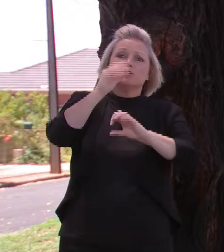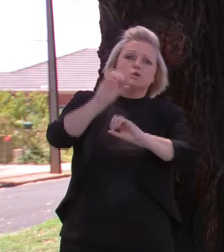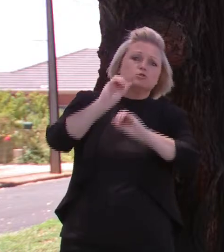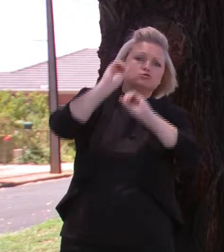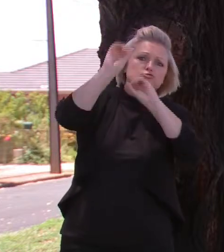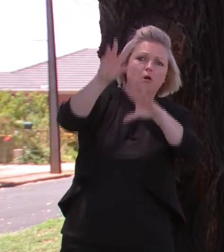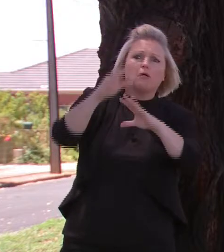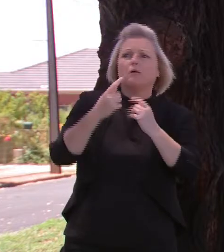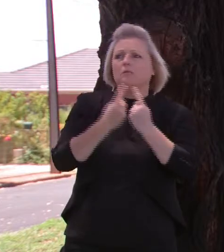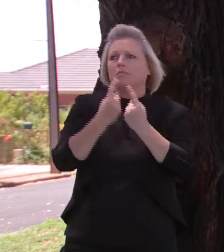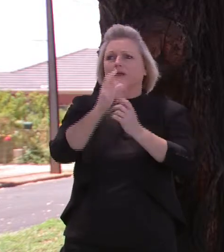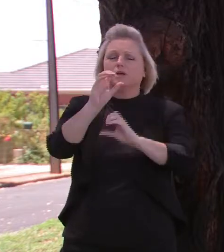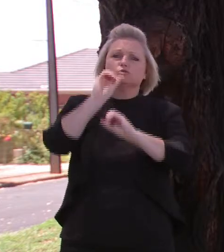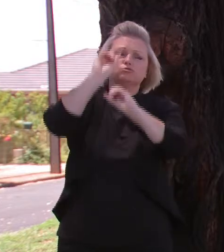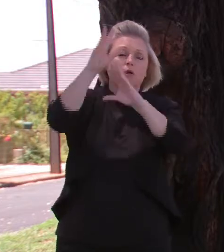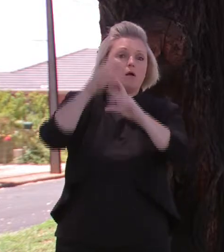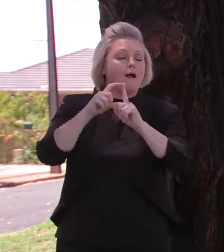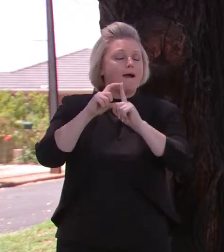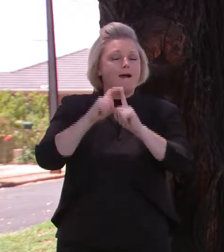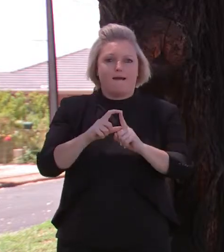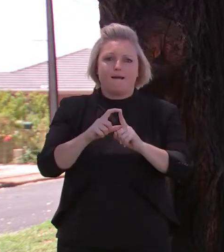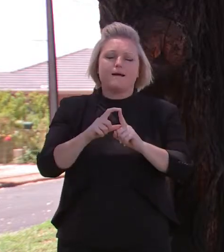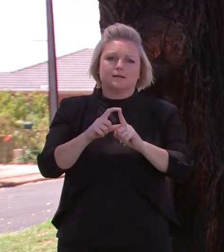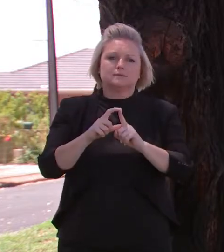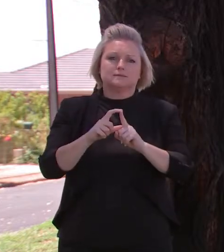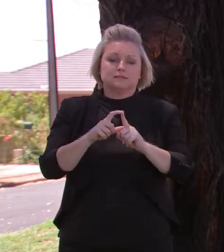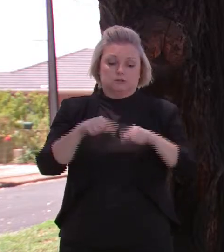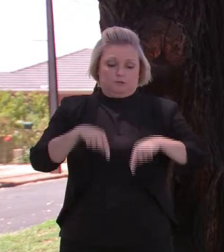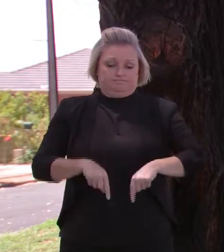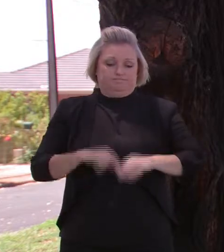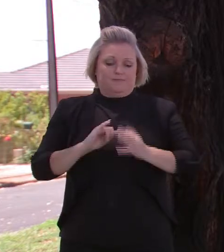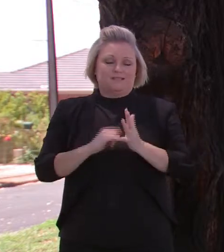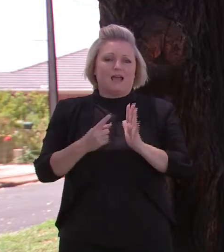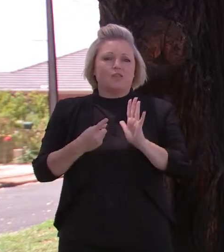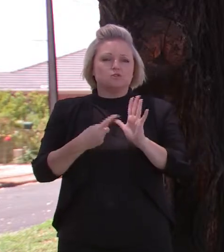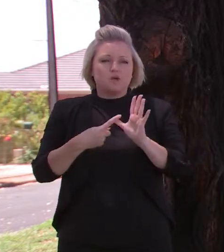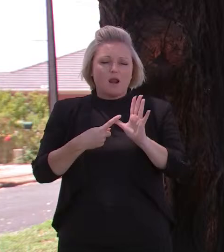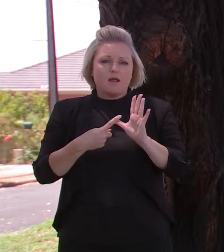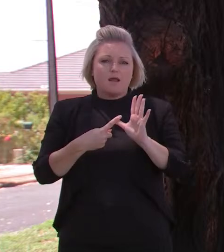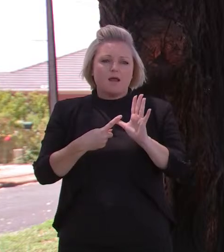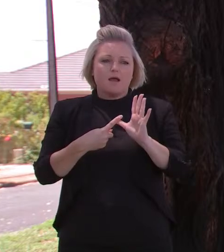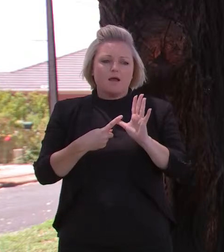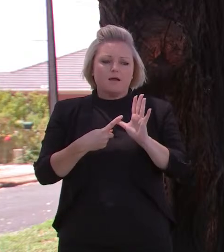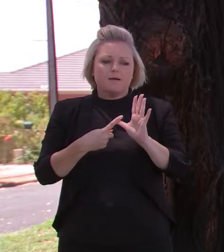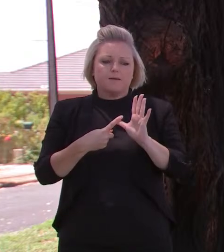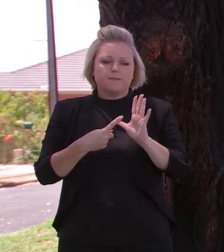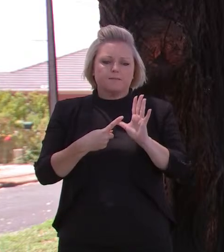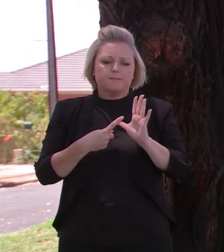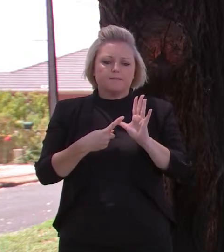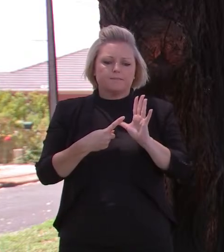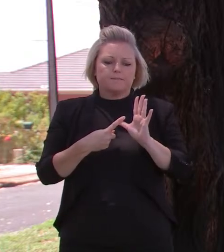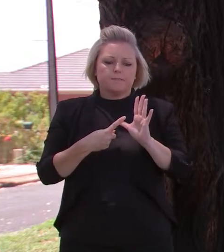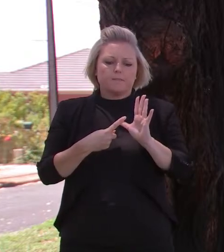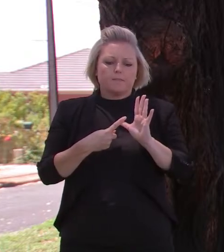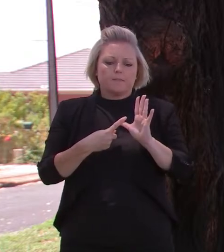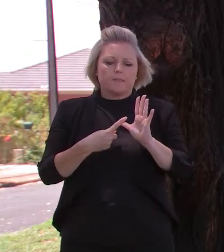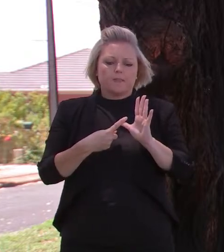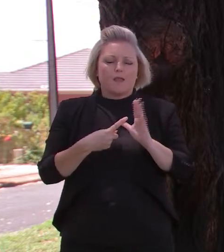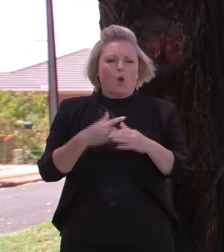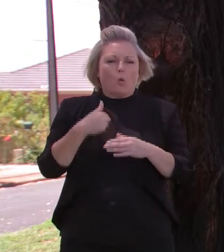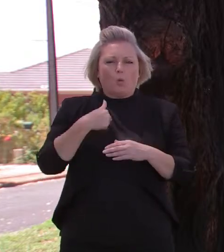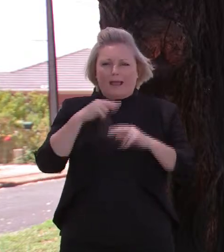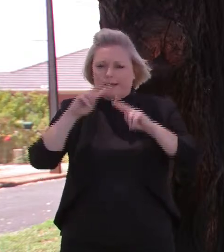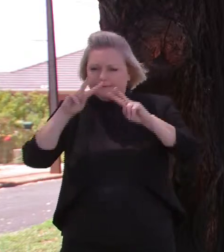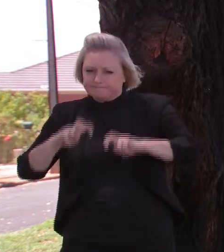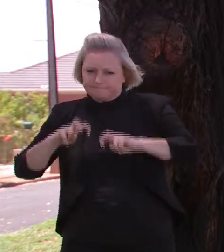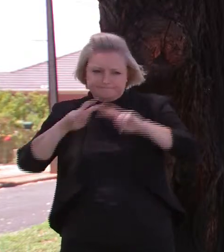the Northern Territory. We've also set up a committee in South Australia to look at what the likely effects are of the flood damage to the rail network in